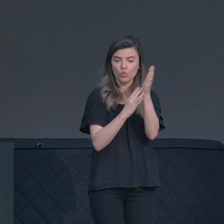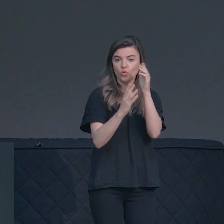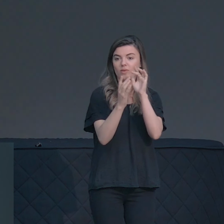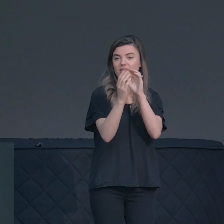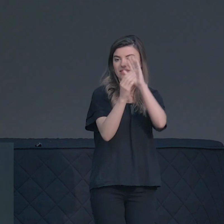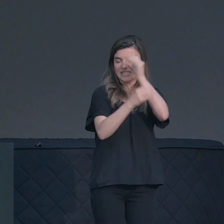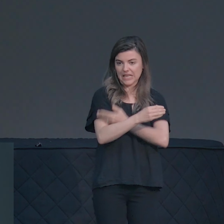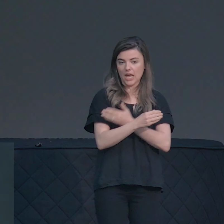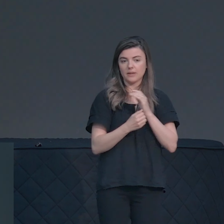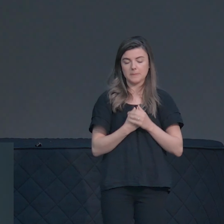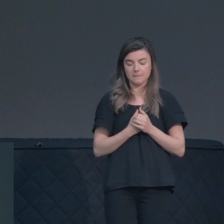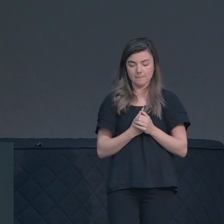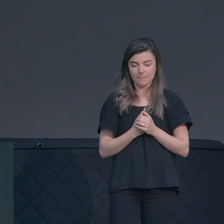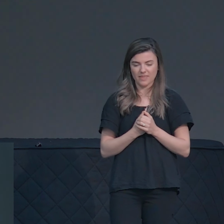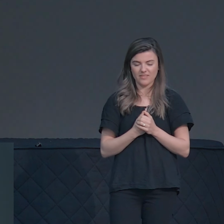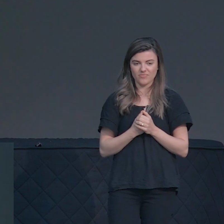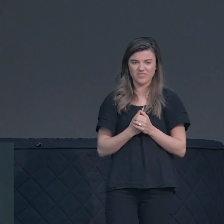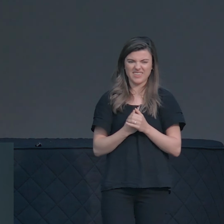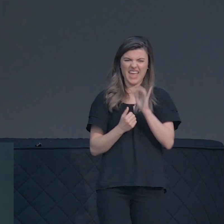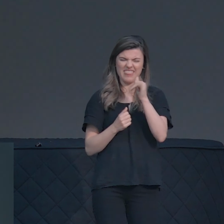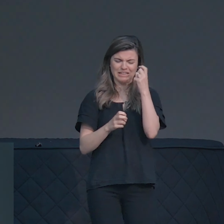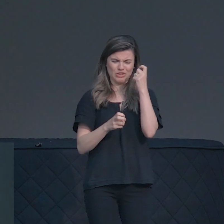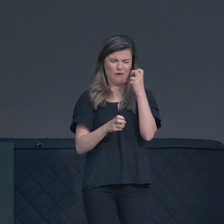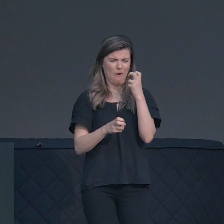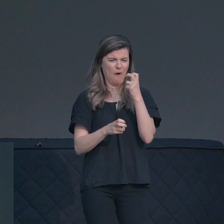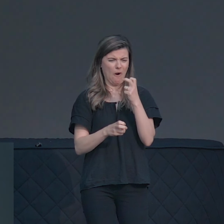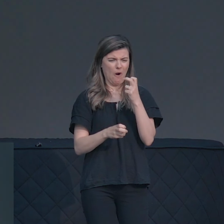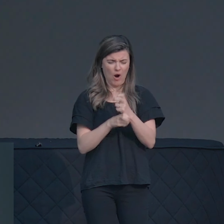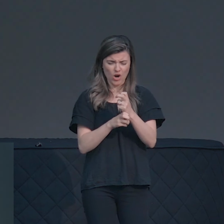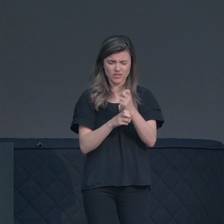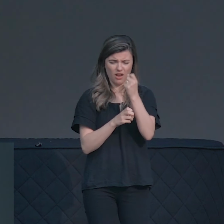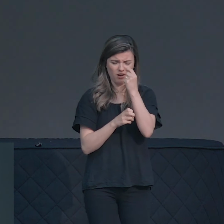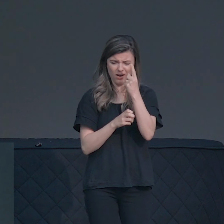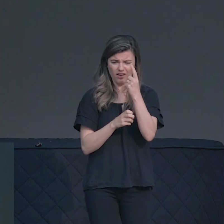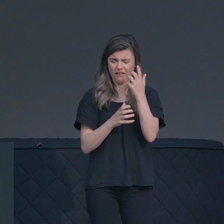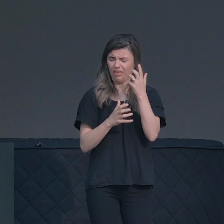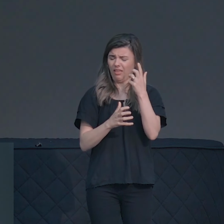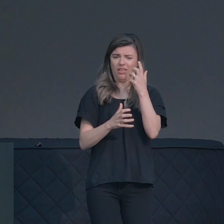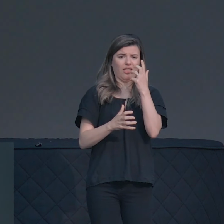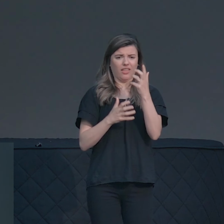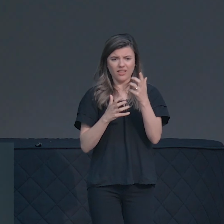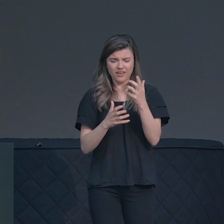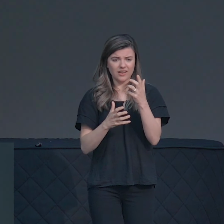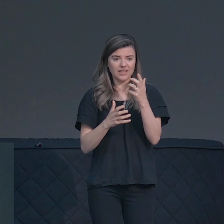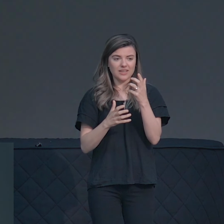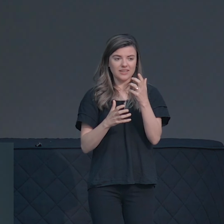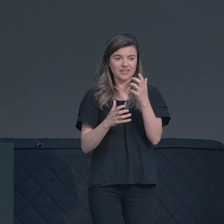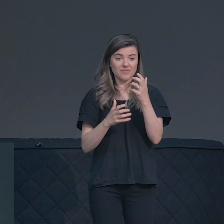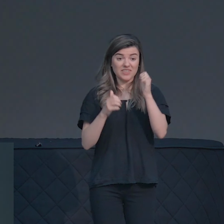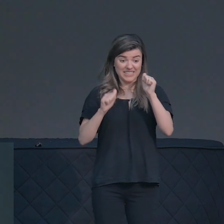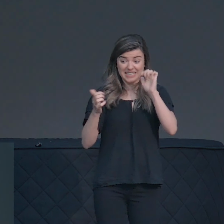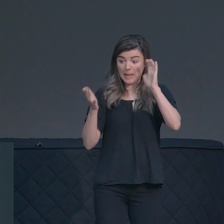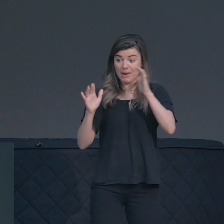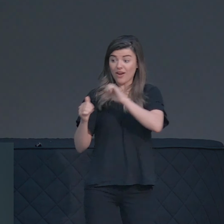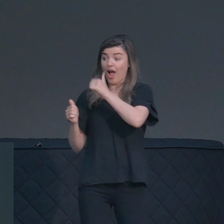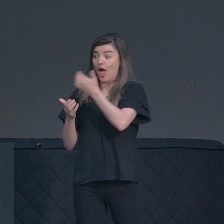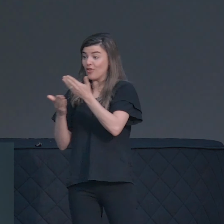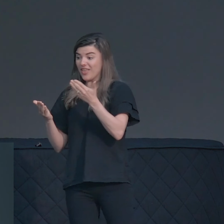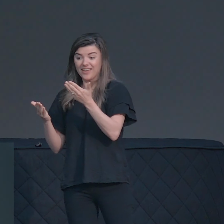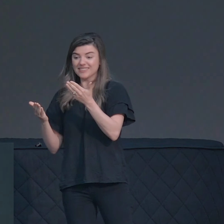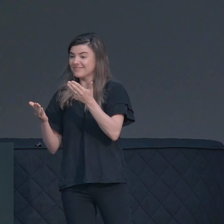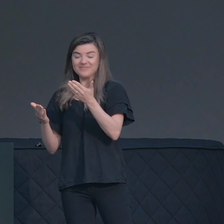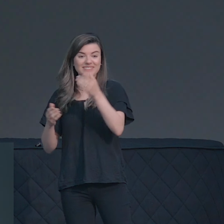Son. And that's really hard to wrap your mind around because there's nothing else that exists that's